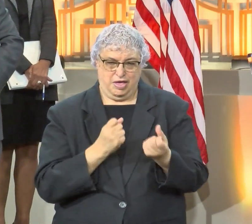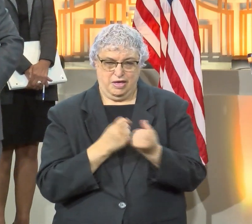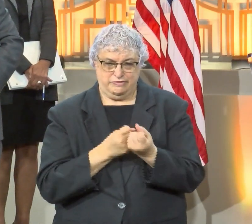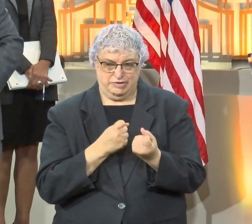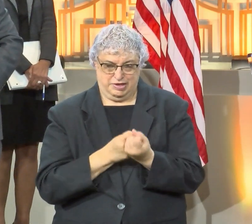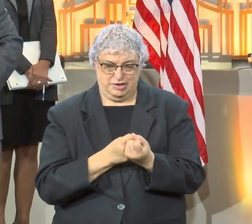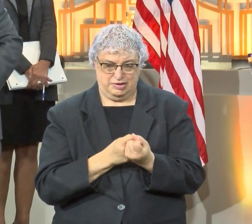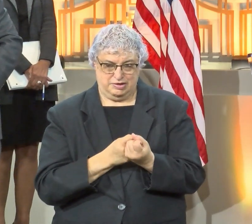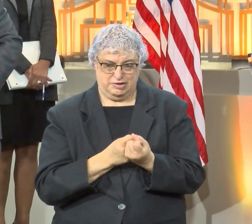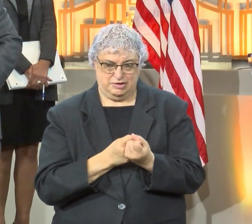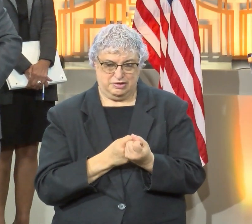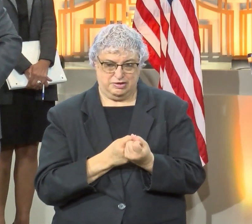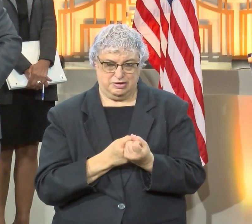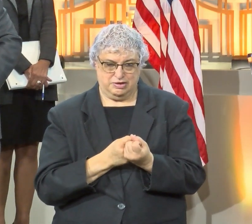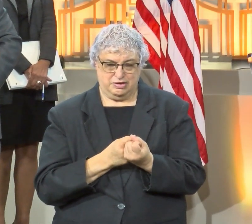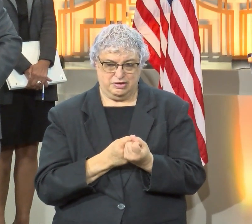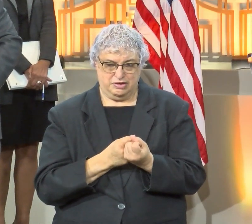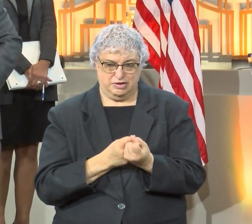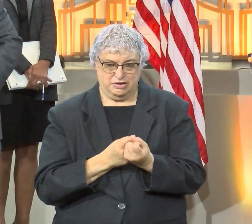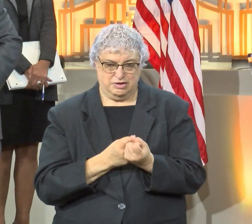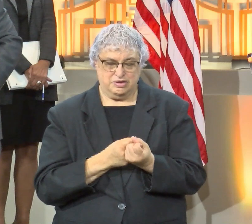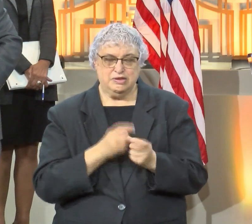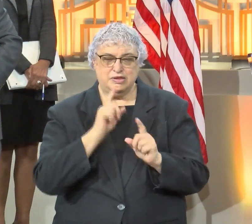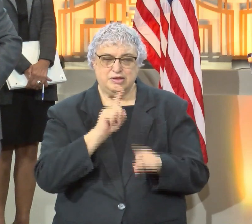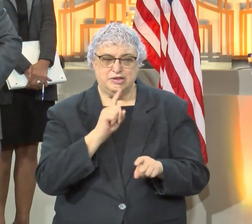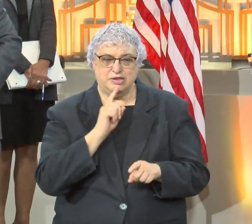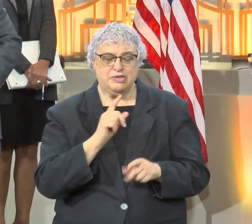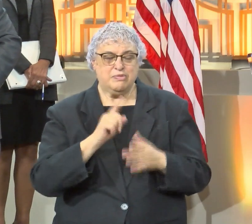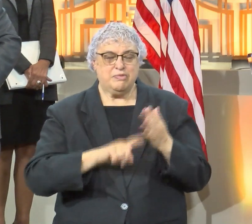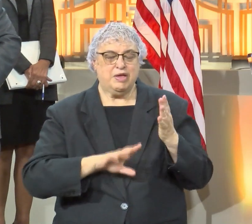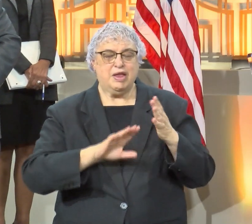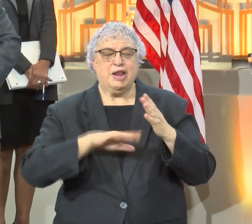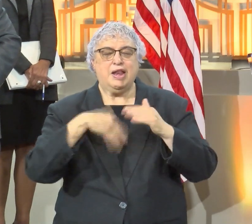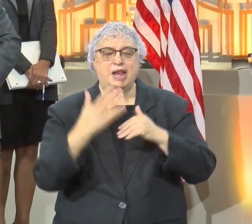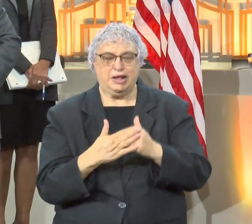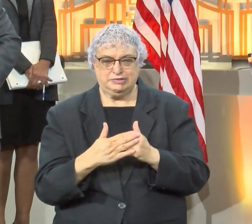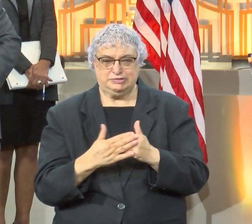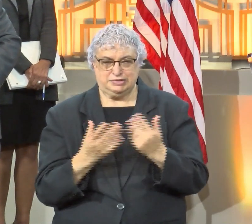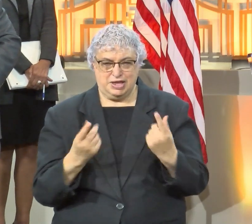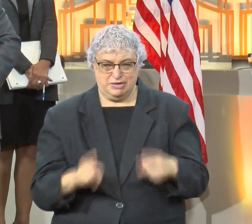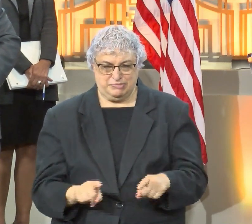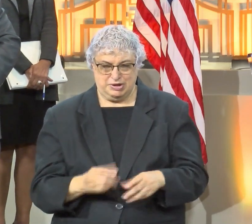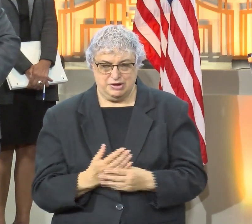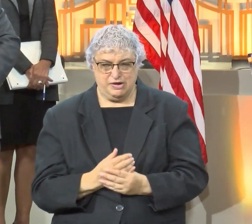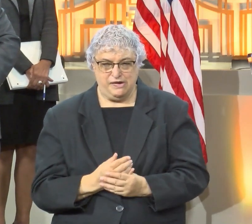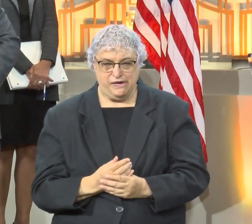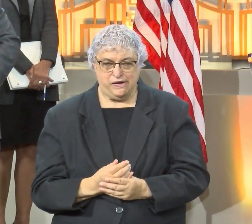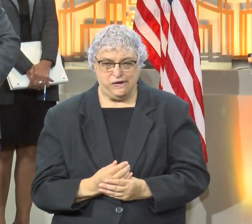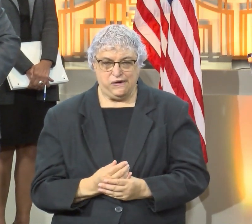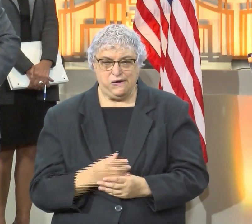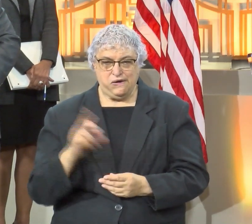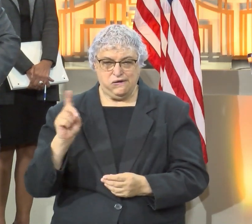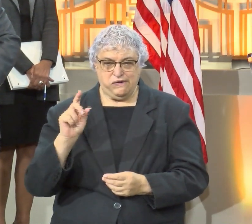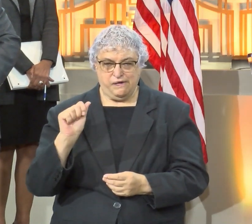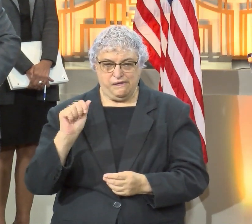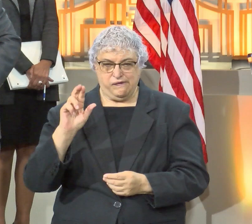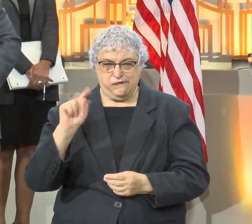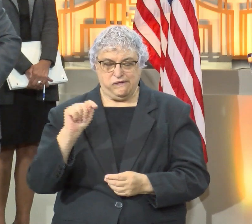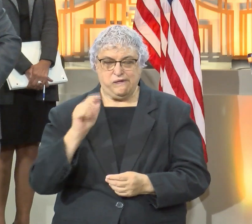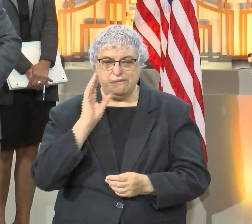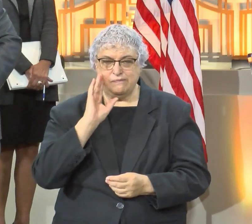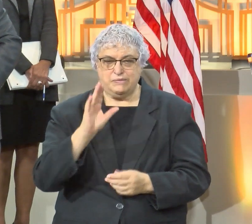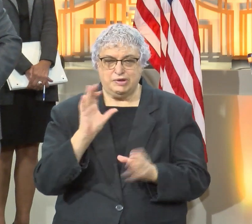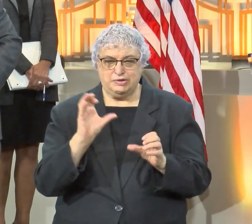to the scene, to that residence, to answer what will happen next. What will happen next? The DART unit advocate will